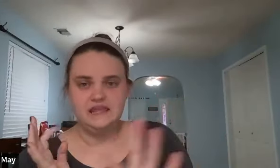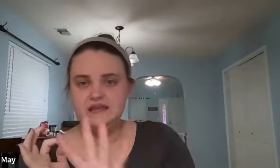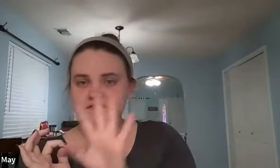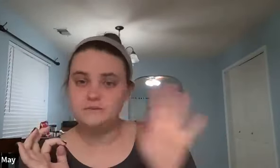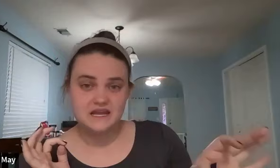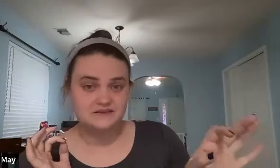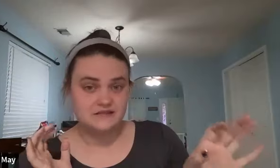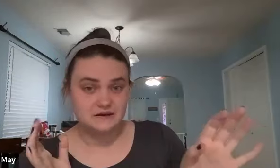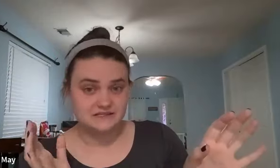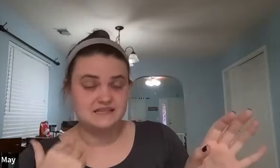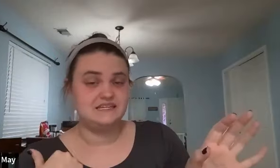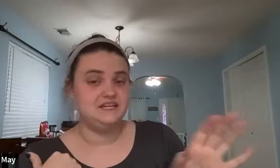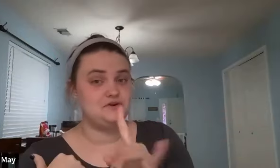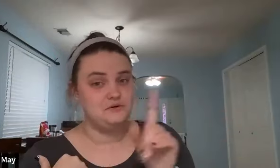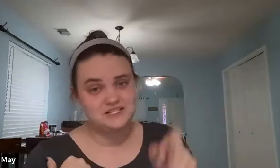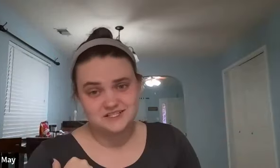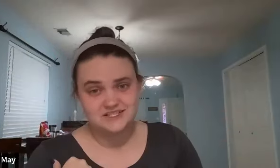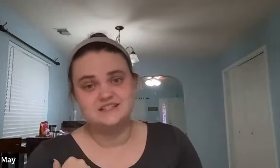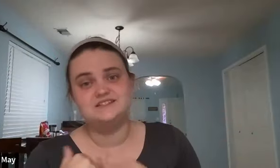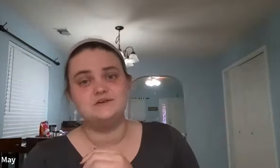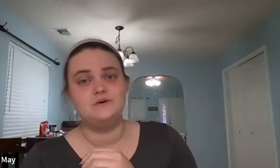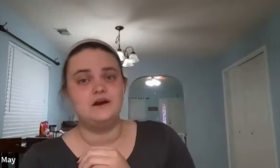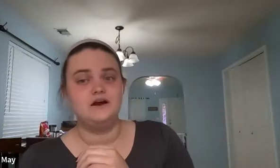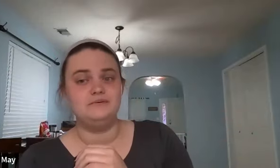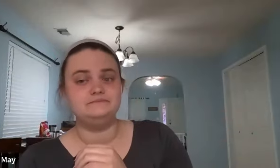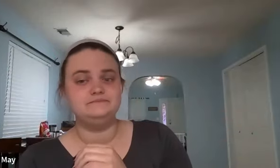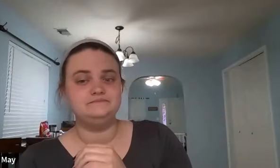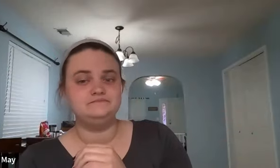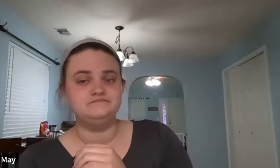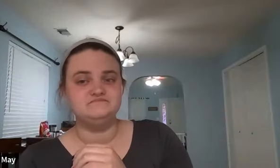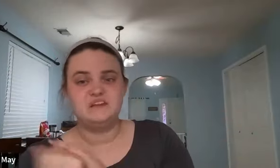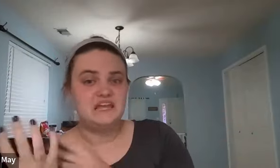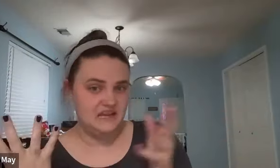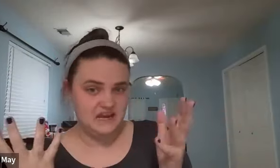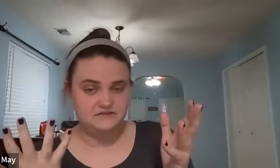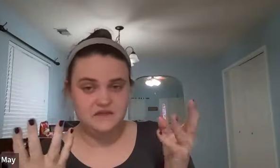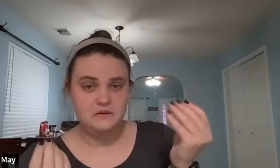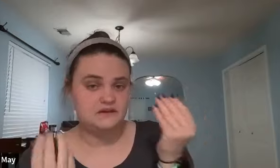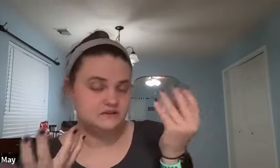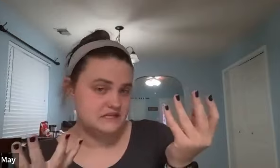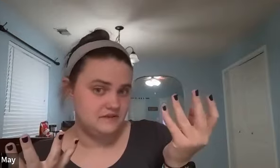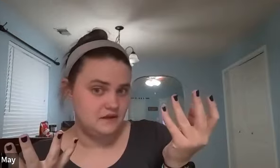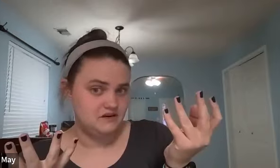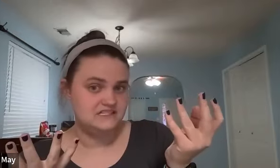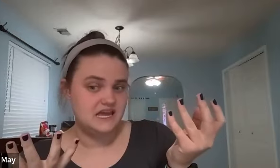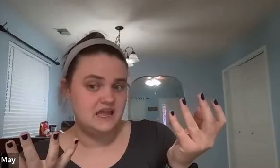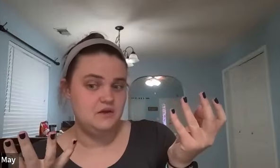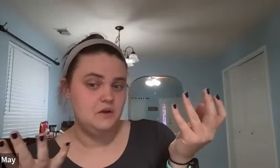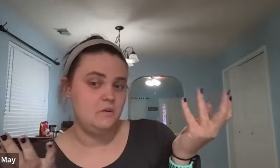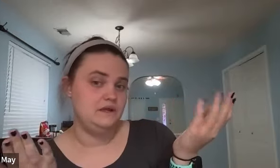if nobody else has any other questions or any kind of thing, that little tidbit they want to say, we